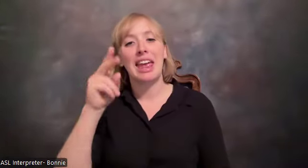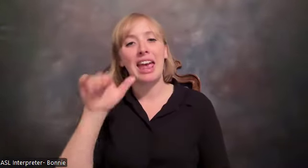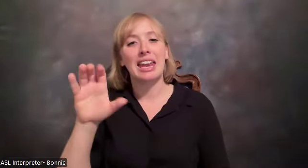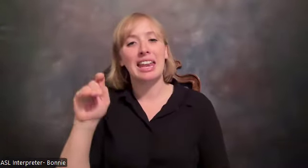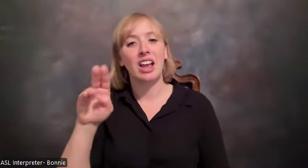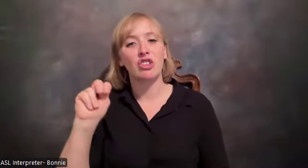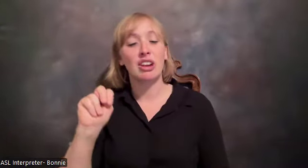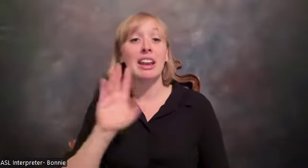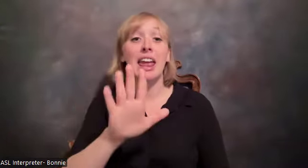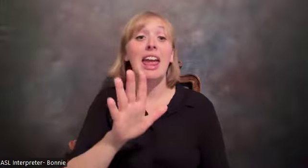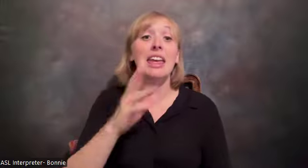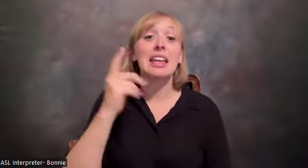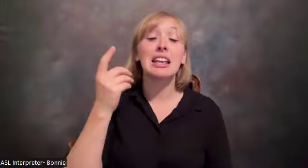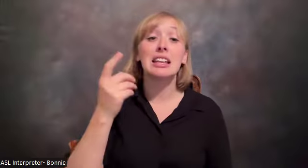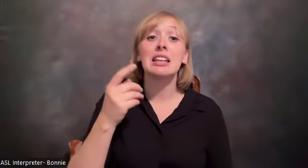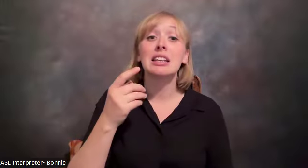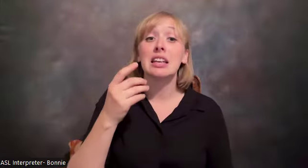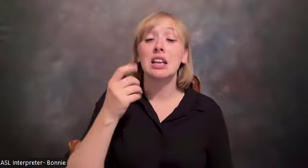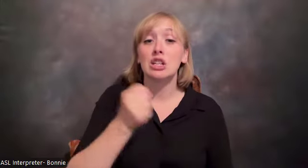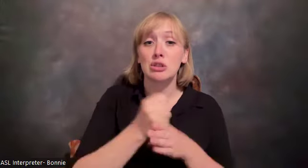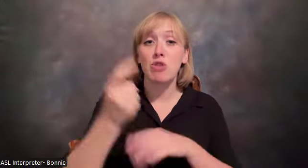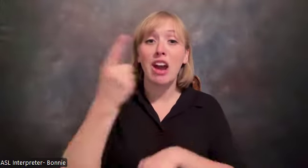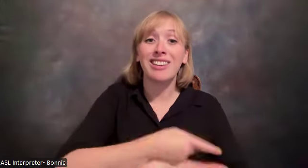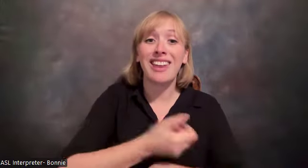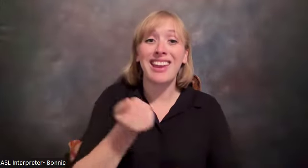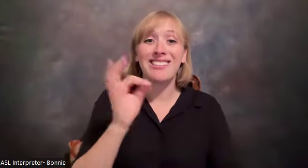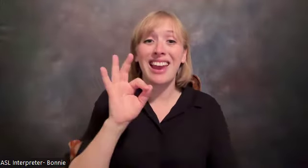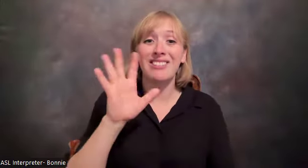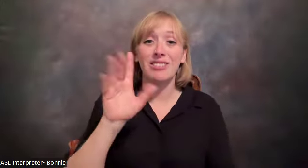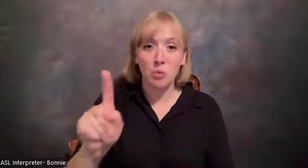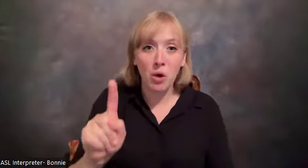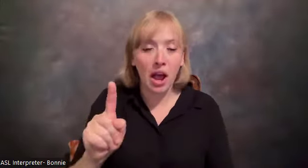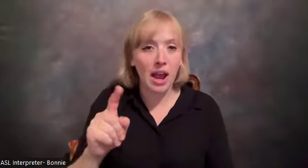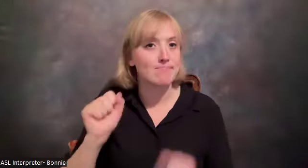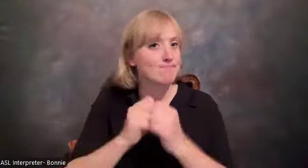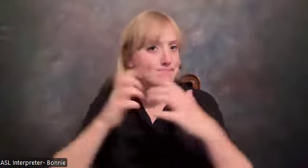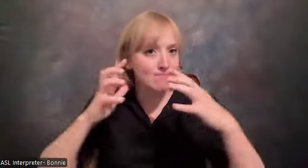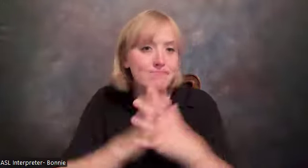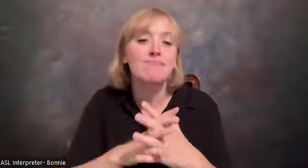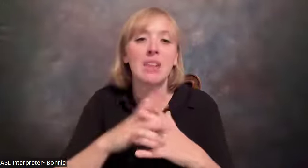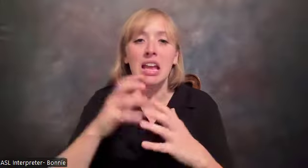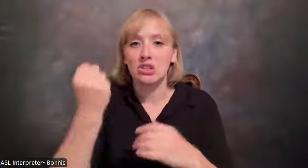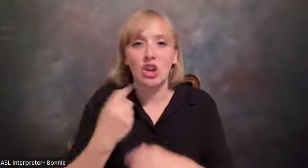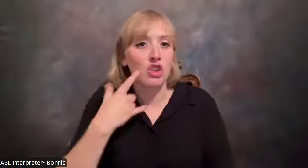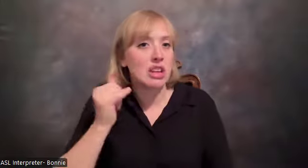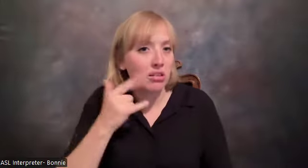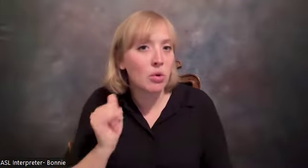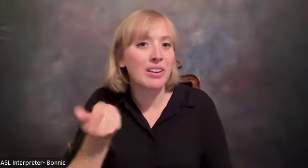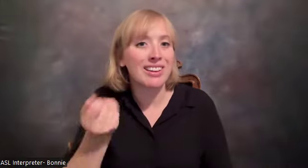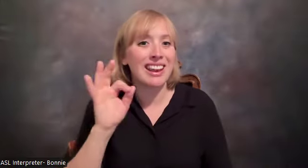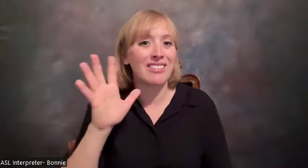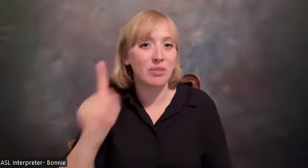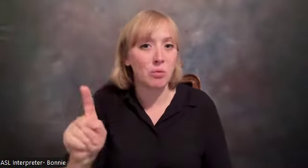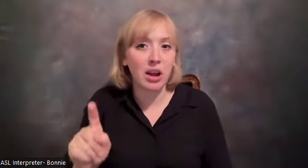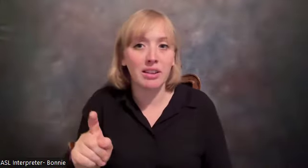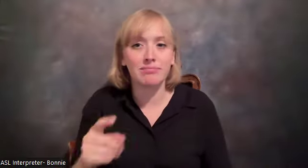sobriety date was December 2nd, 1951. One of the pioneers of Southern California Alcoholics Anonymous, along with some that we